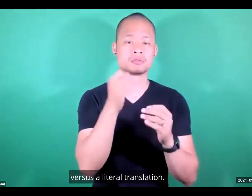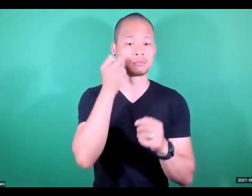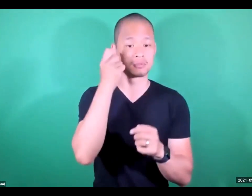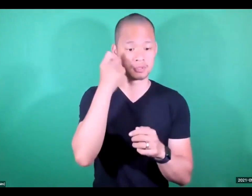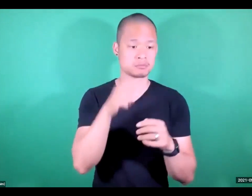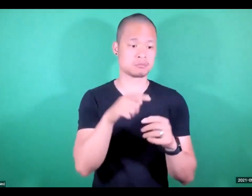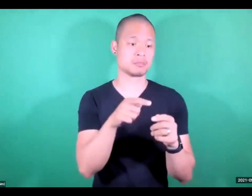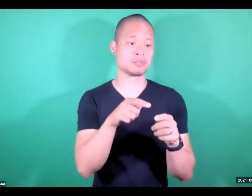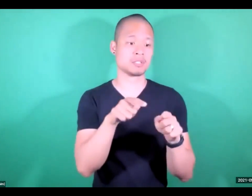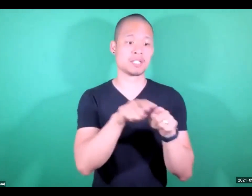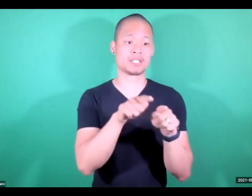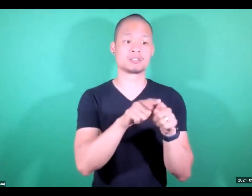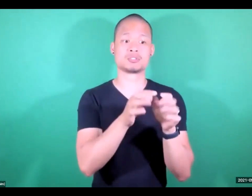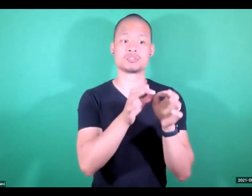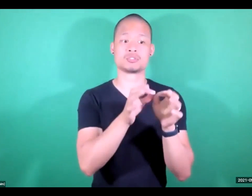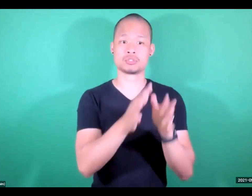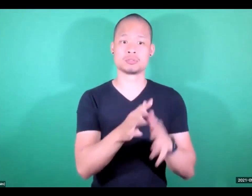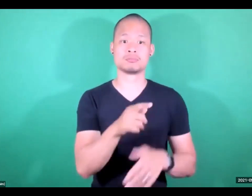translation.